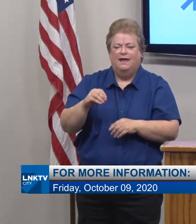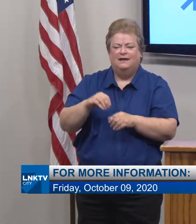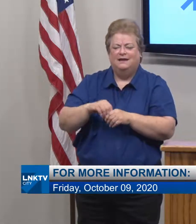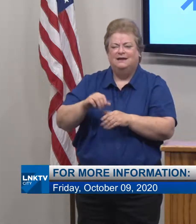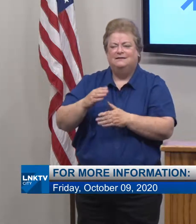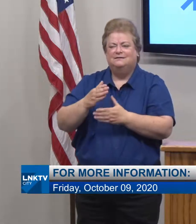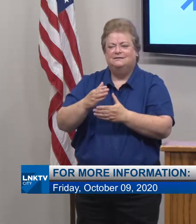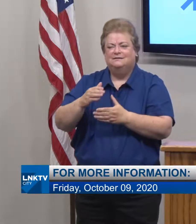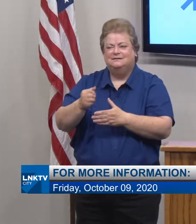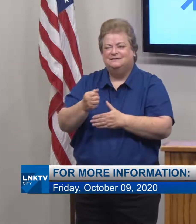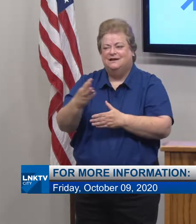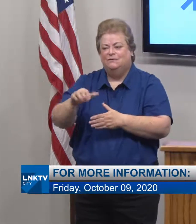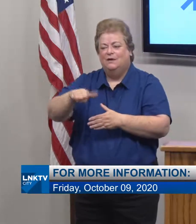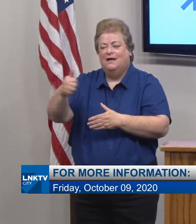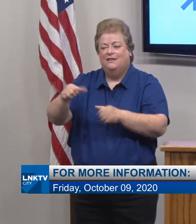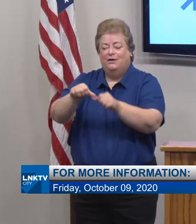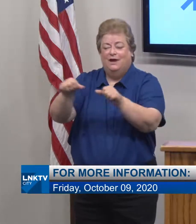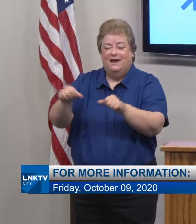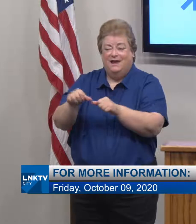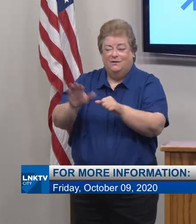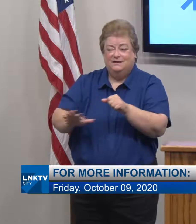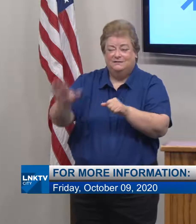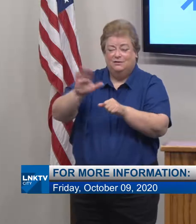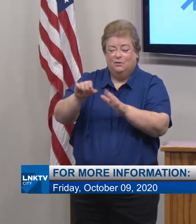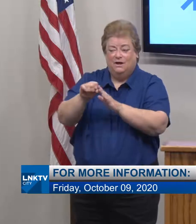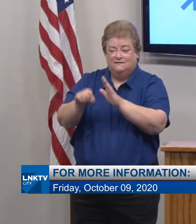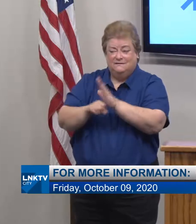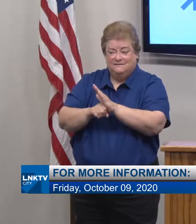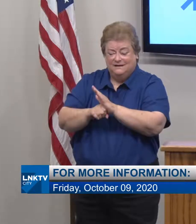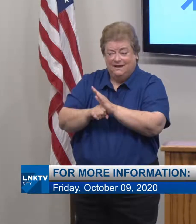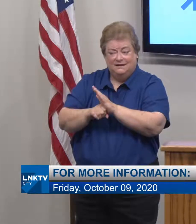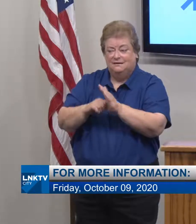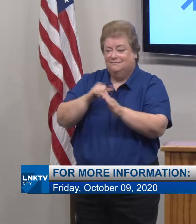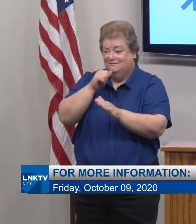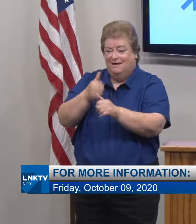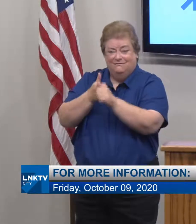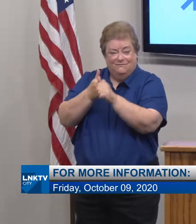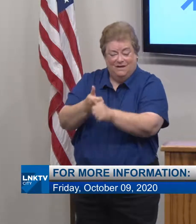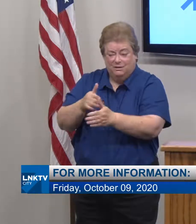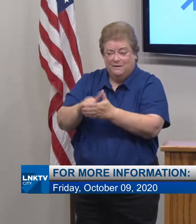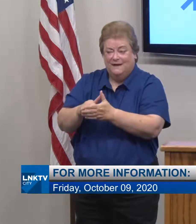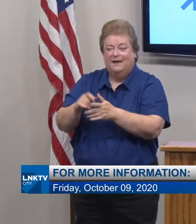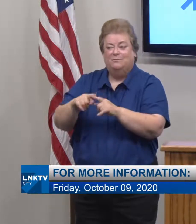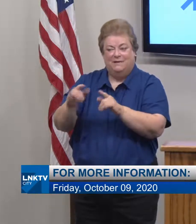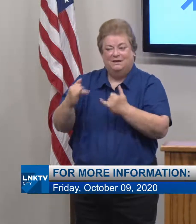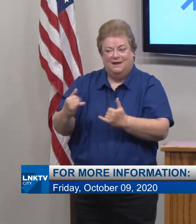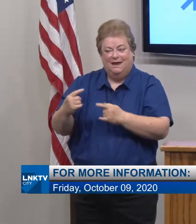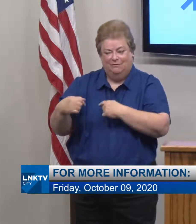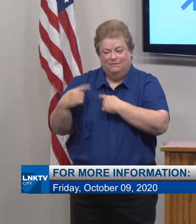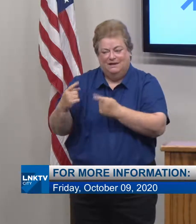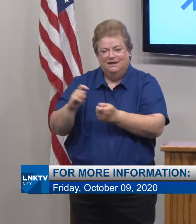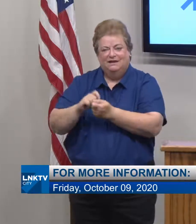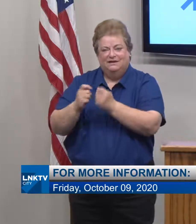other areas of our state, and they have changed that process, especially with the last DHM from